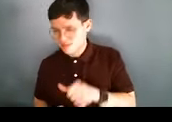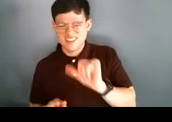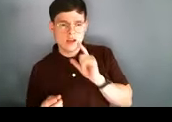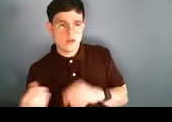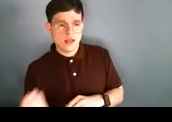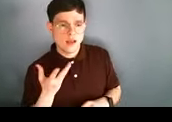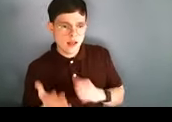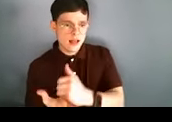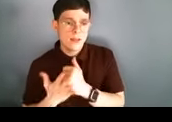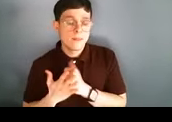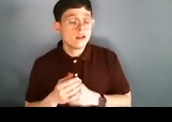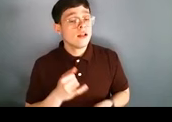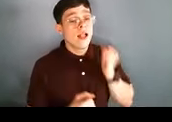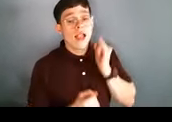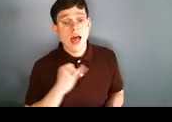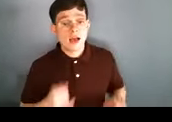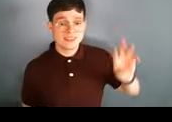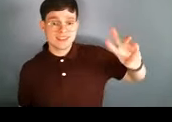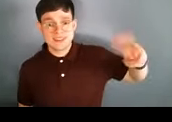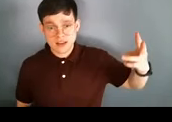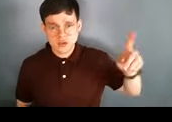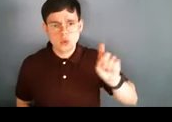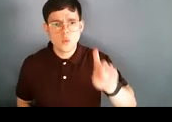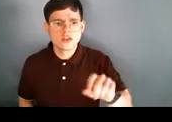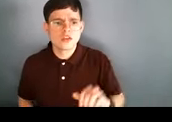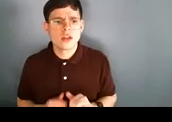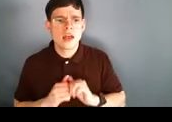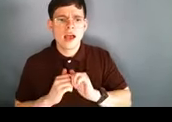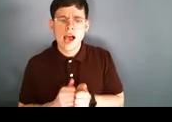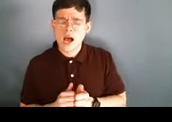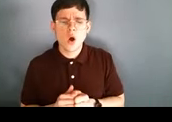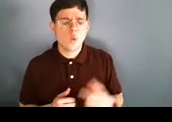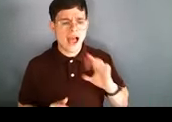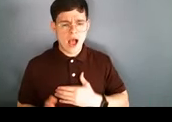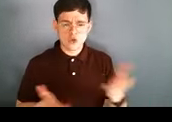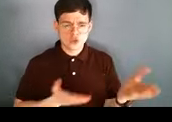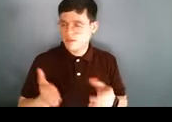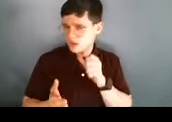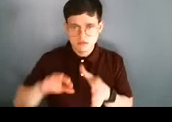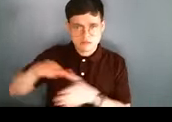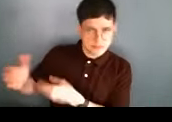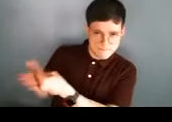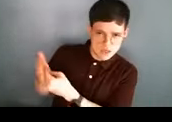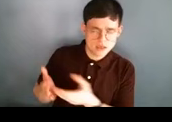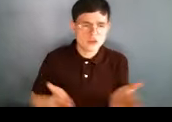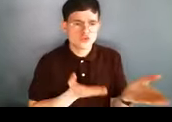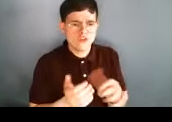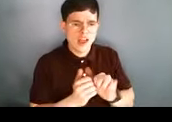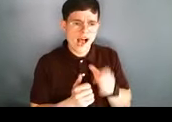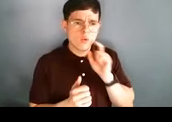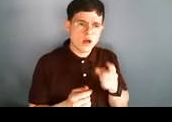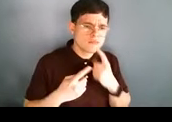finally, the sixth question is, how would our non-monetary services help you realize your goals for this project and/or